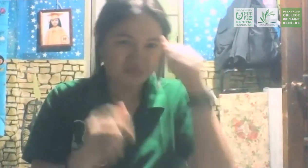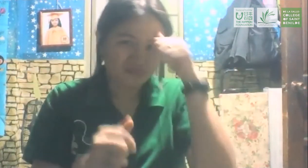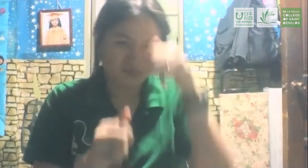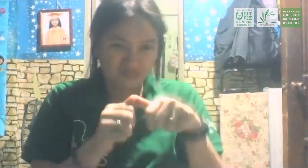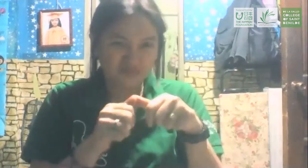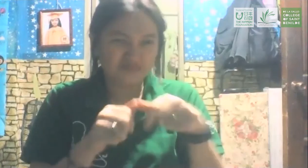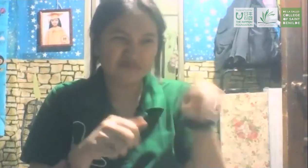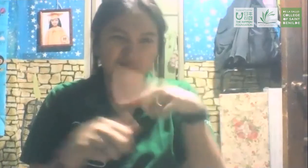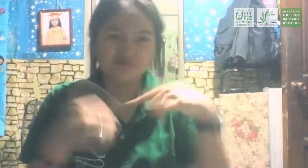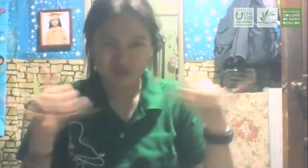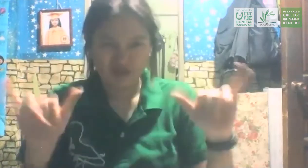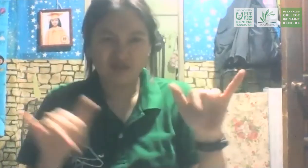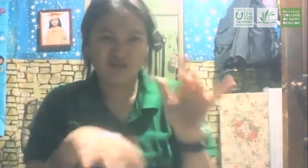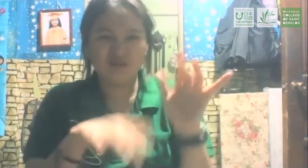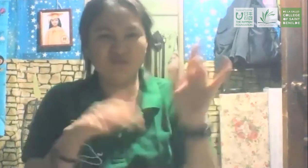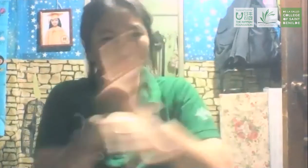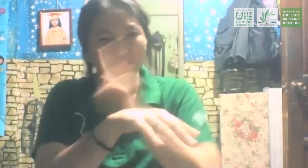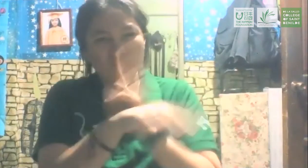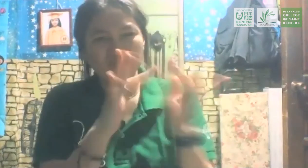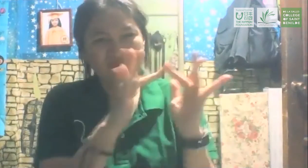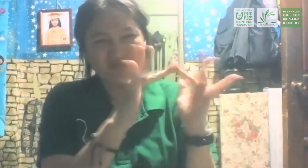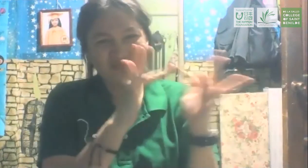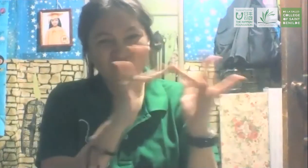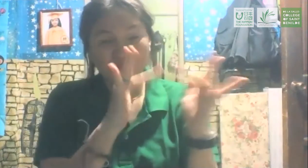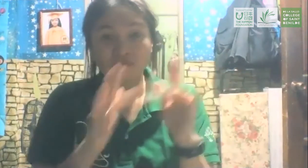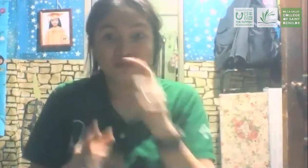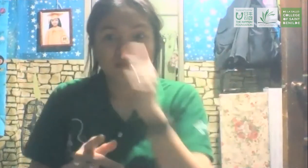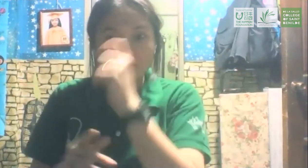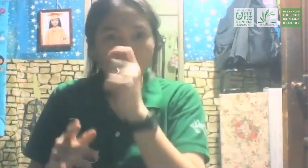is our class, since we have it's a working